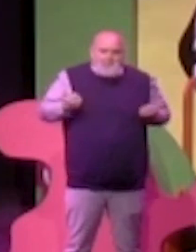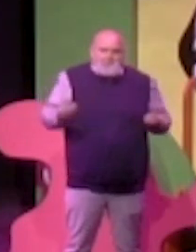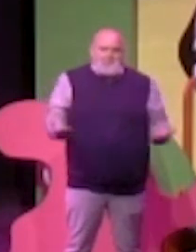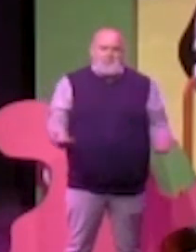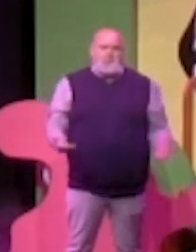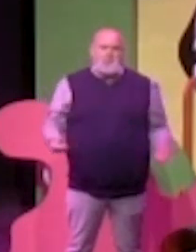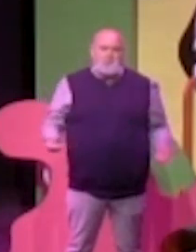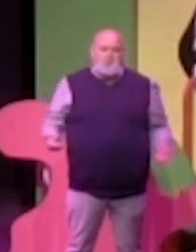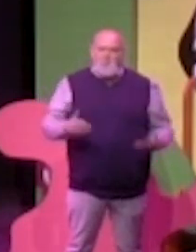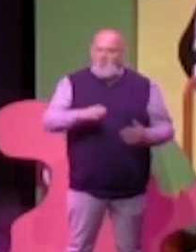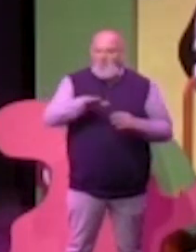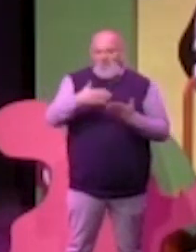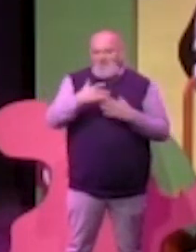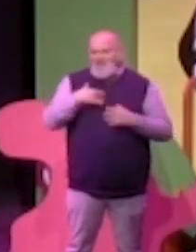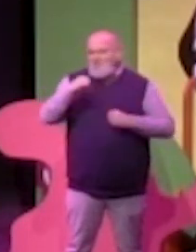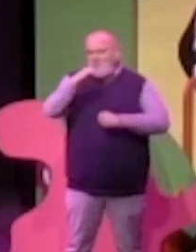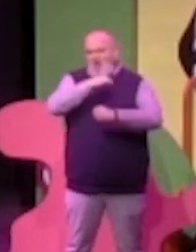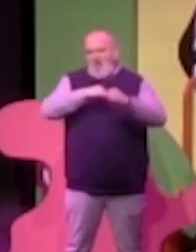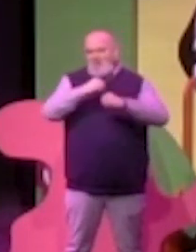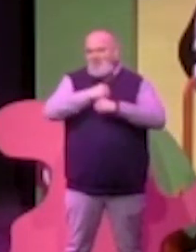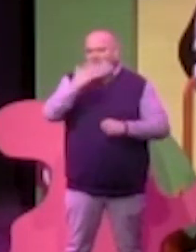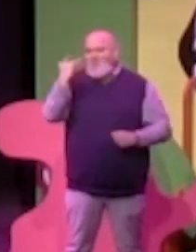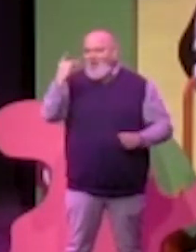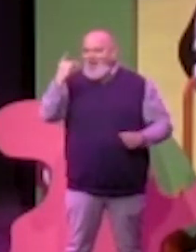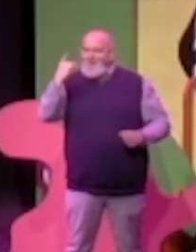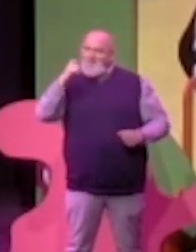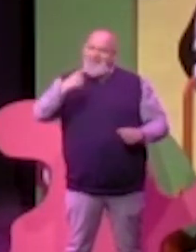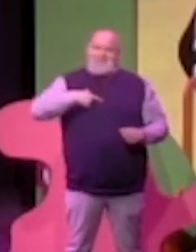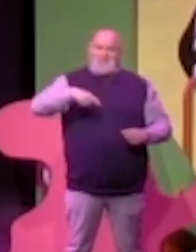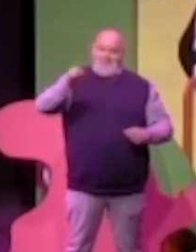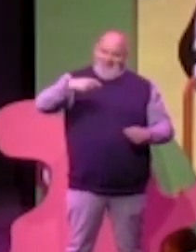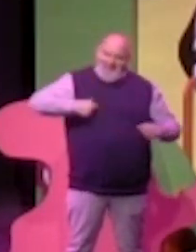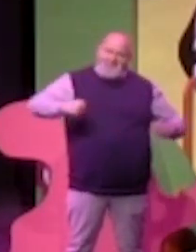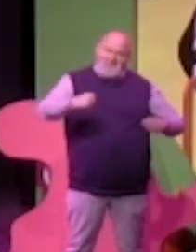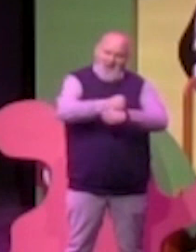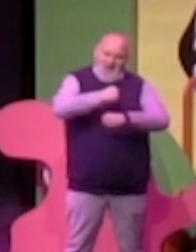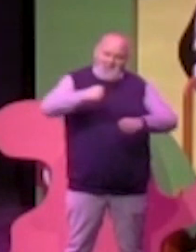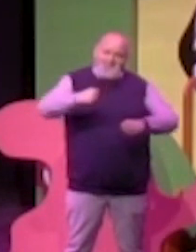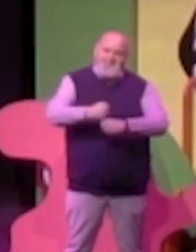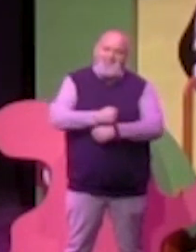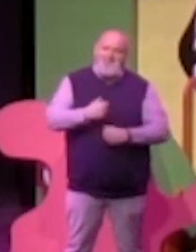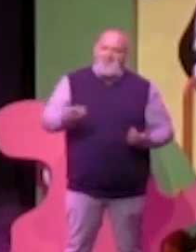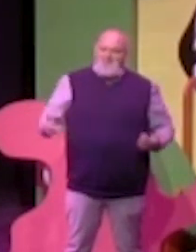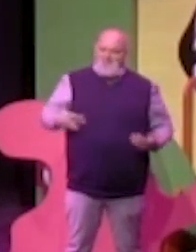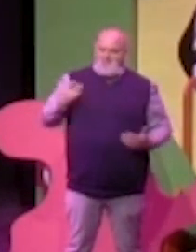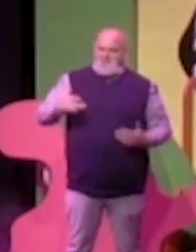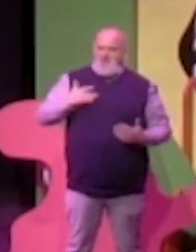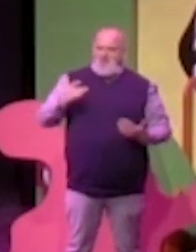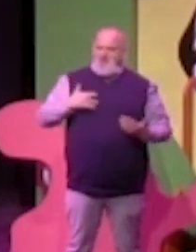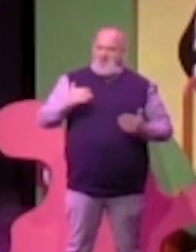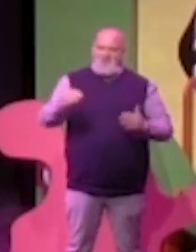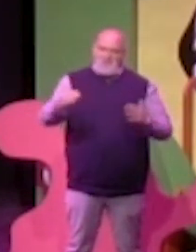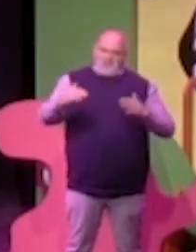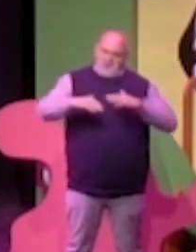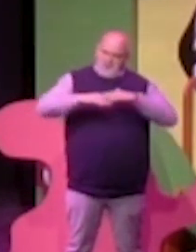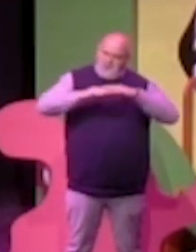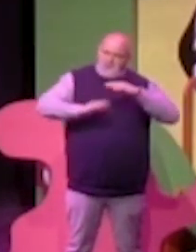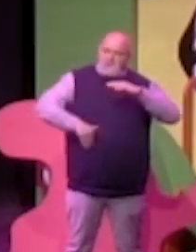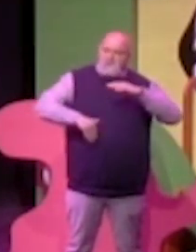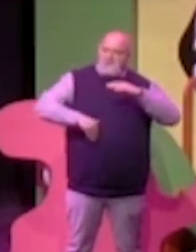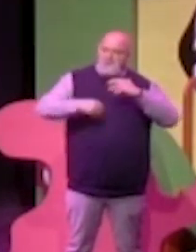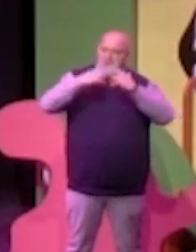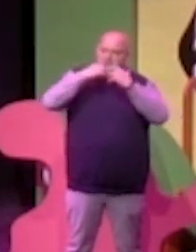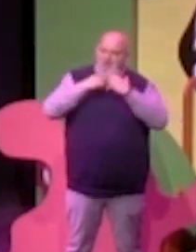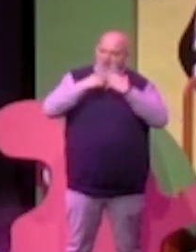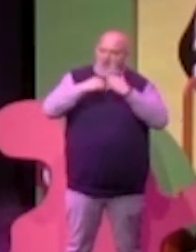strategies that we're talking about because we've had to fight and because we have felt undervalued. And because to this day,